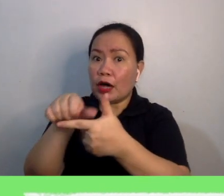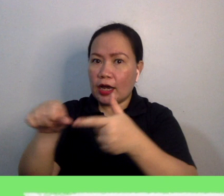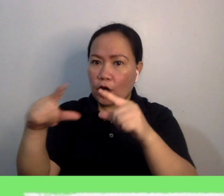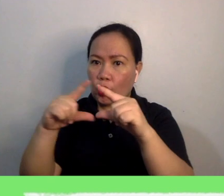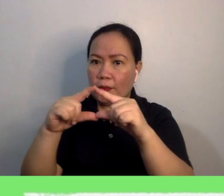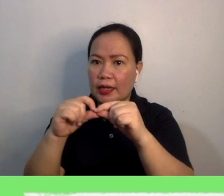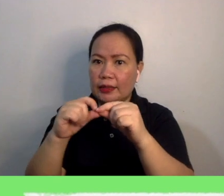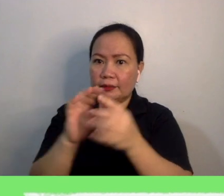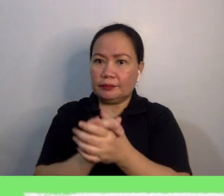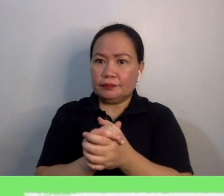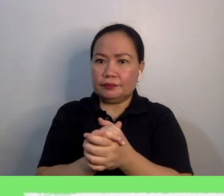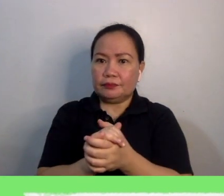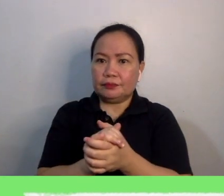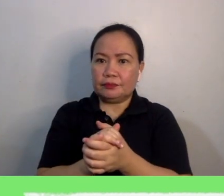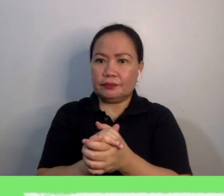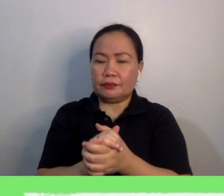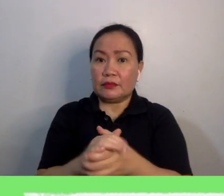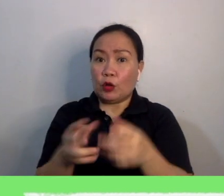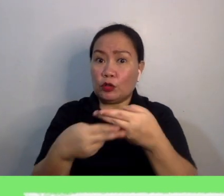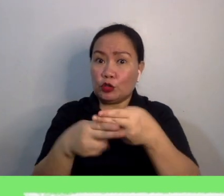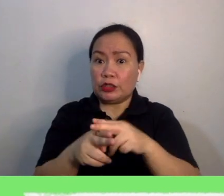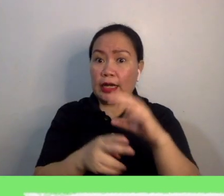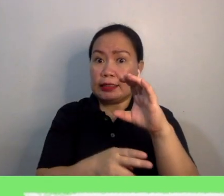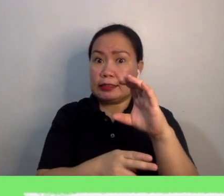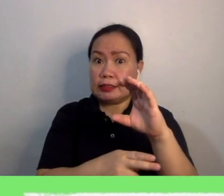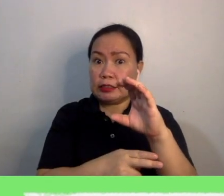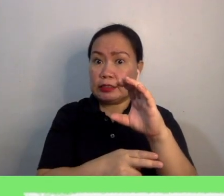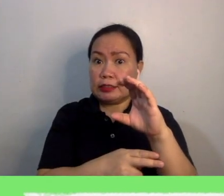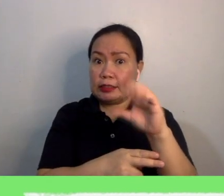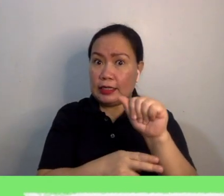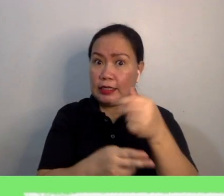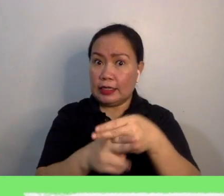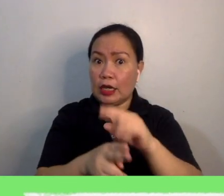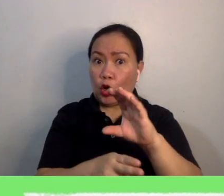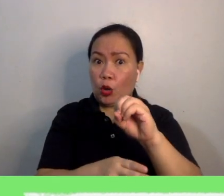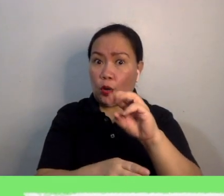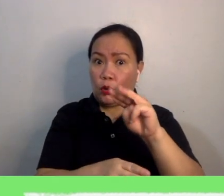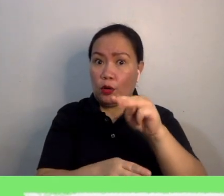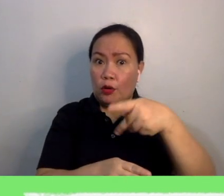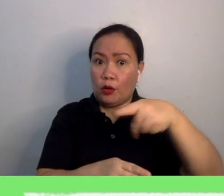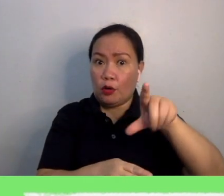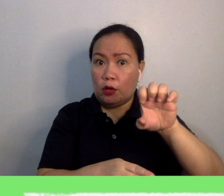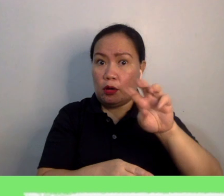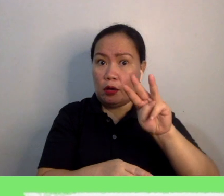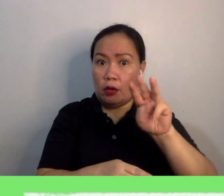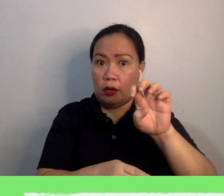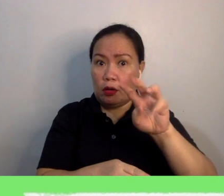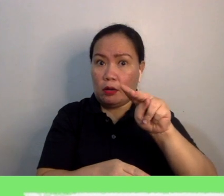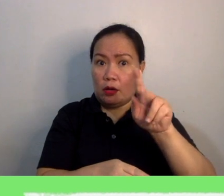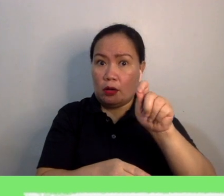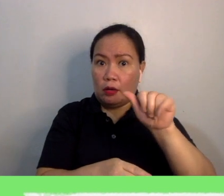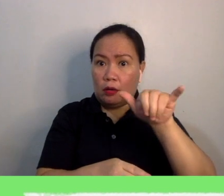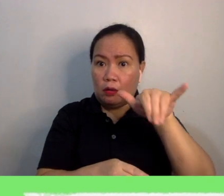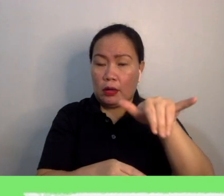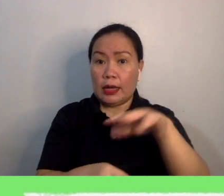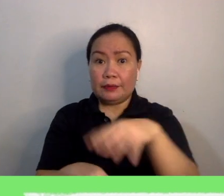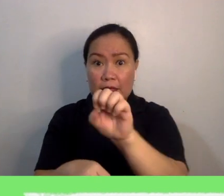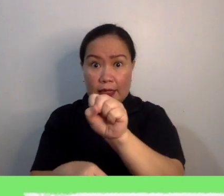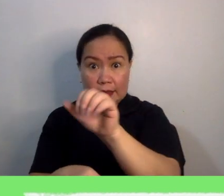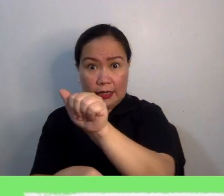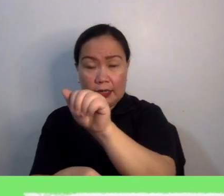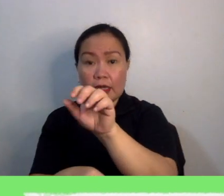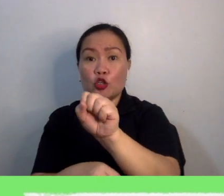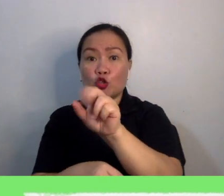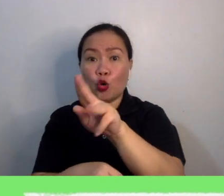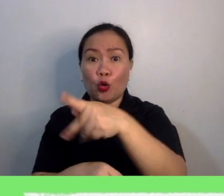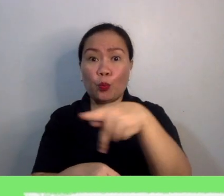angles, linear pair, adjacent angles, and vertical angles. Okay. So, pwede po ba na dalawa ang